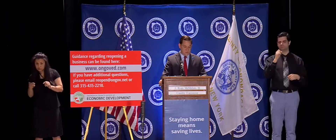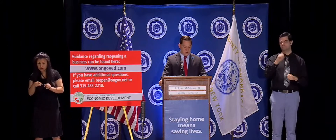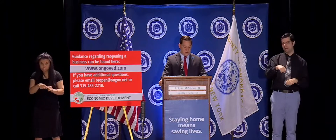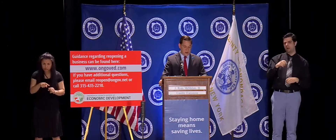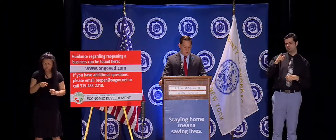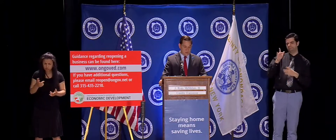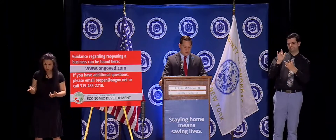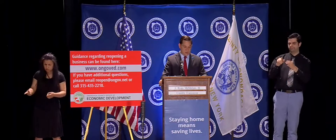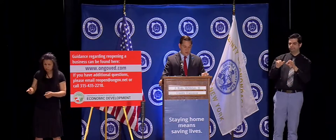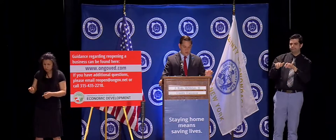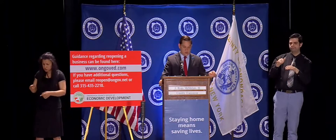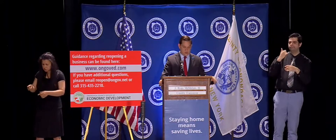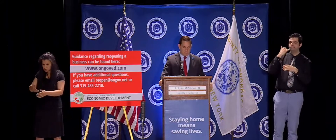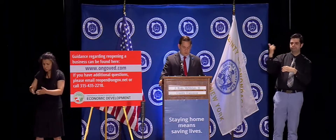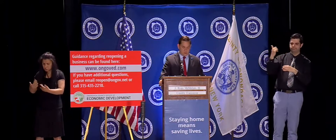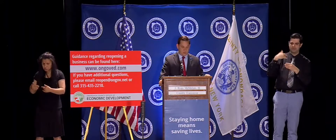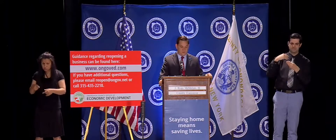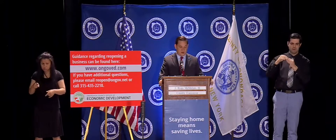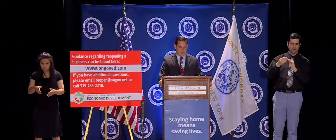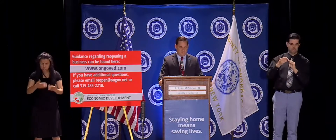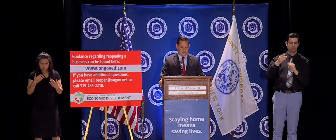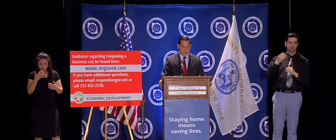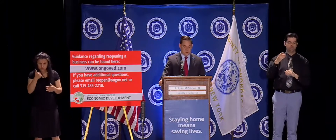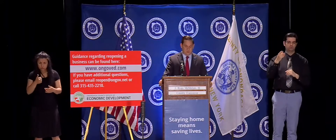if you have a complaint, you can call